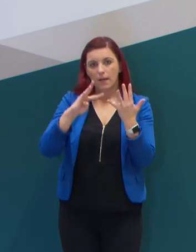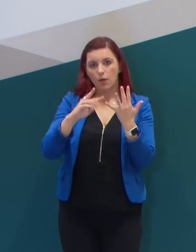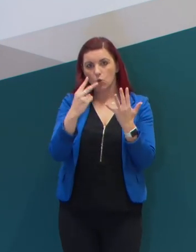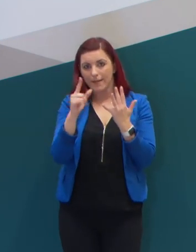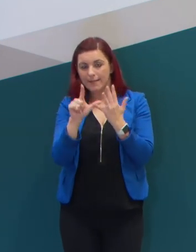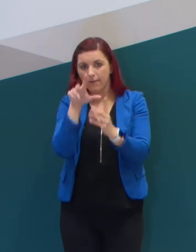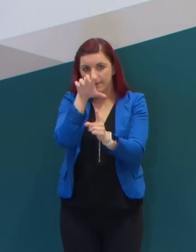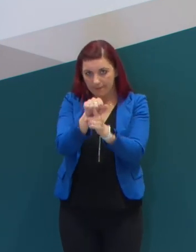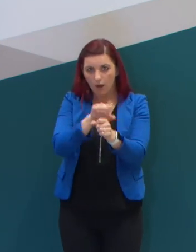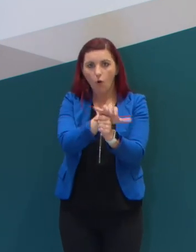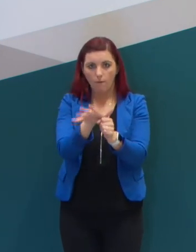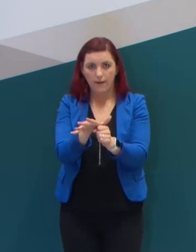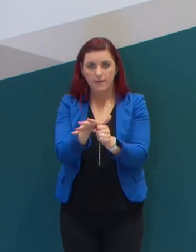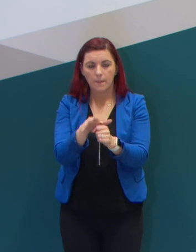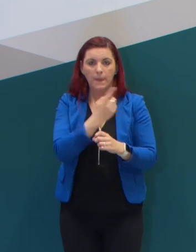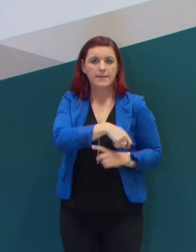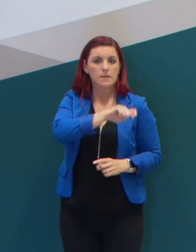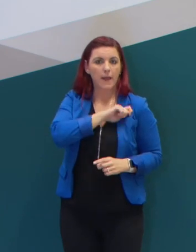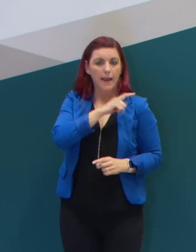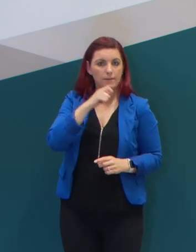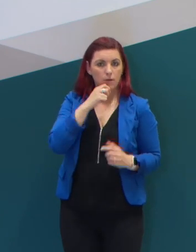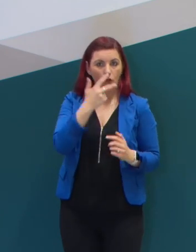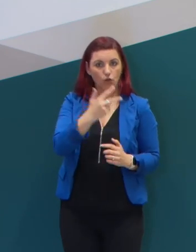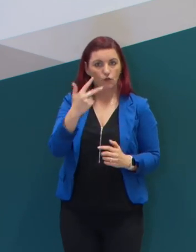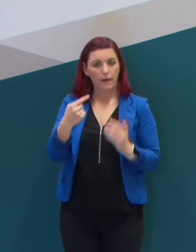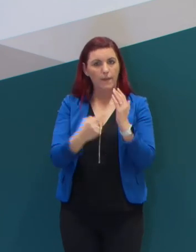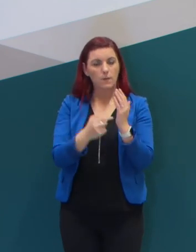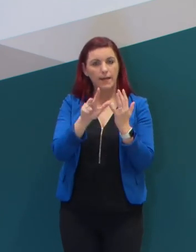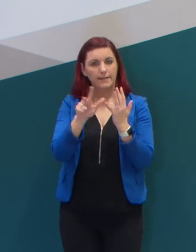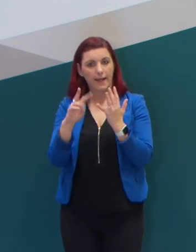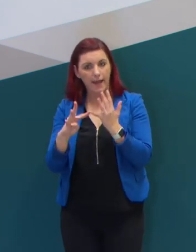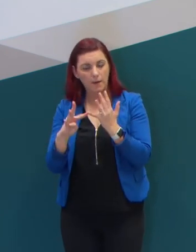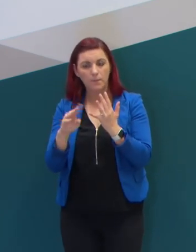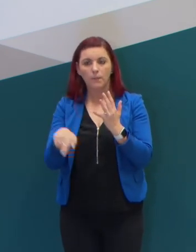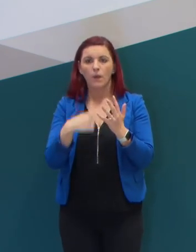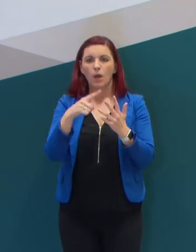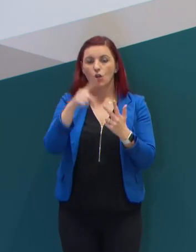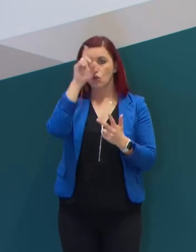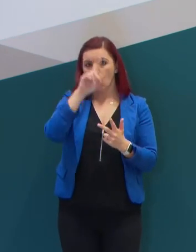63,927 cases. In Spain, 33,089. In Germany,